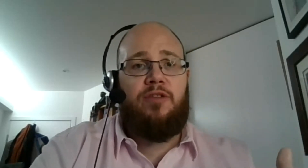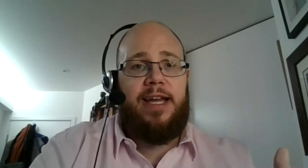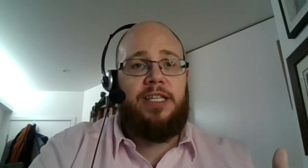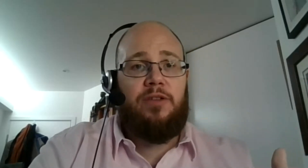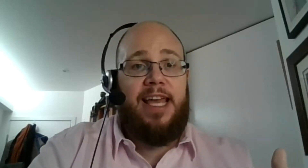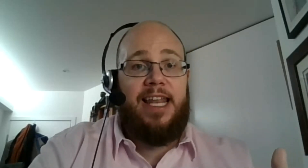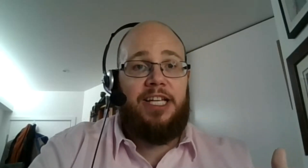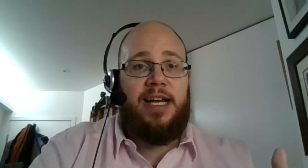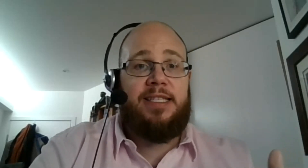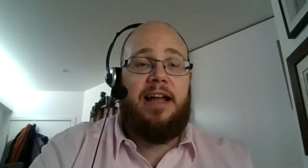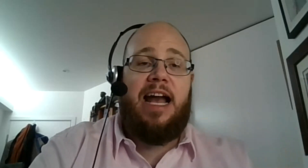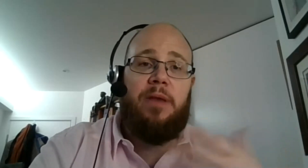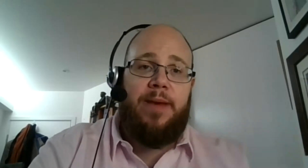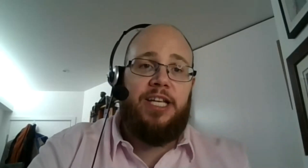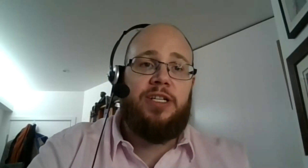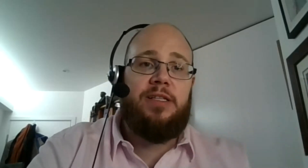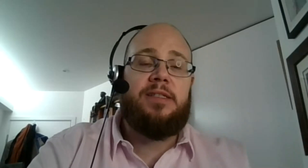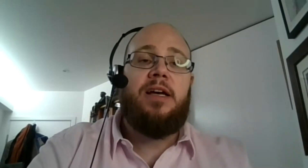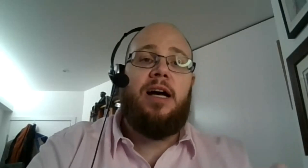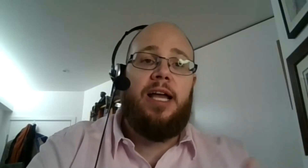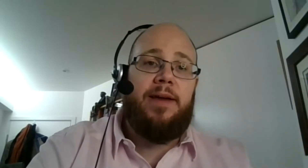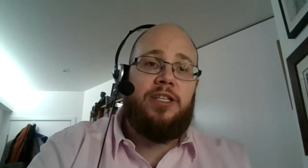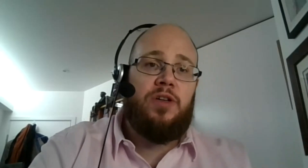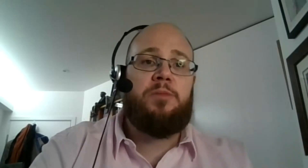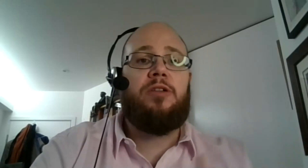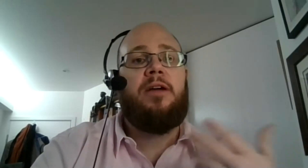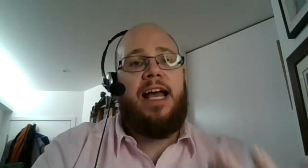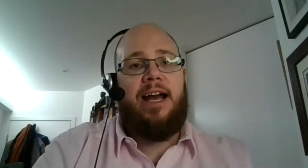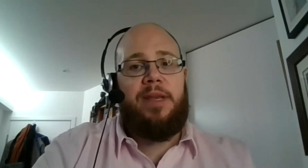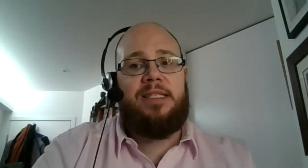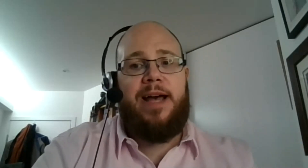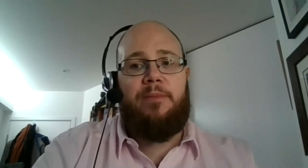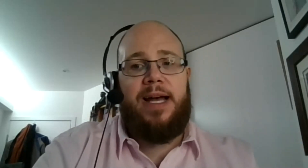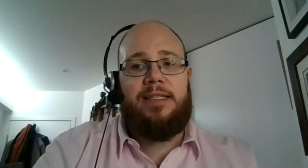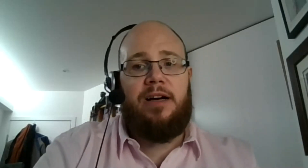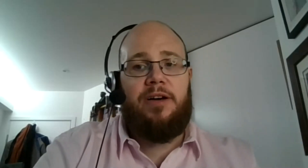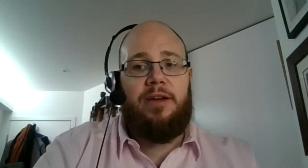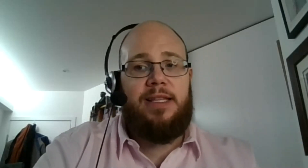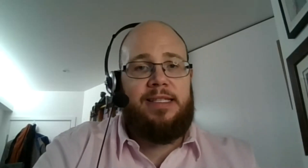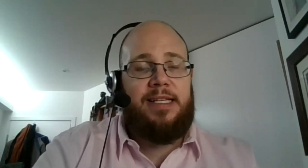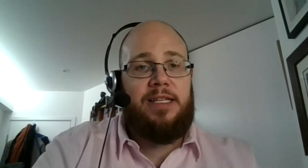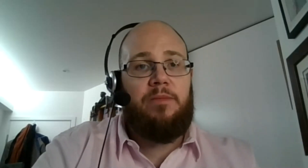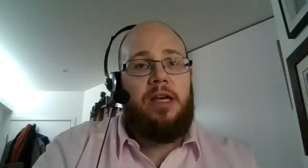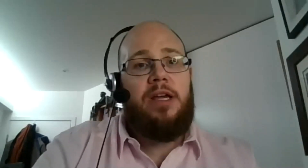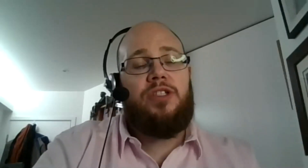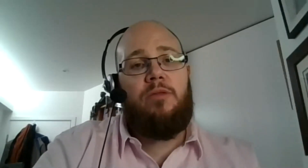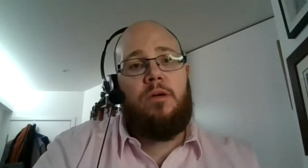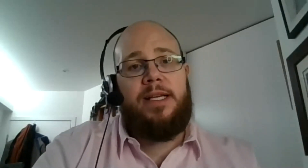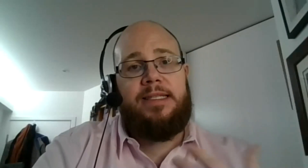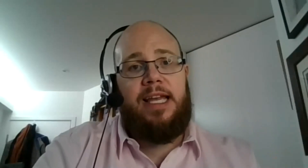created on the NHS. So how many patients are going into hospital, how many spare beds are there in the system. So what we're seeing at the